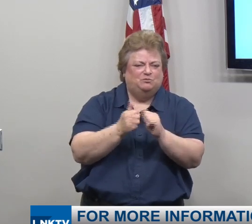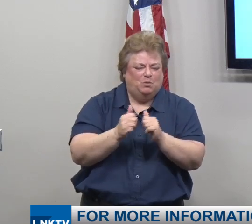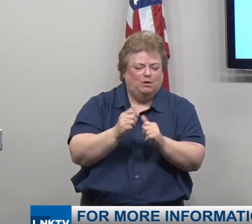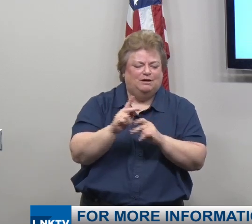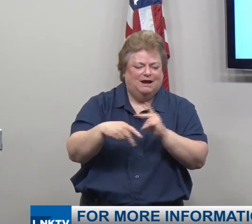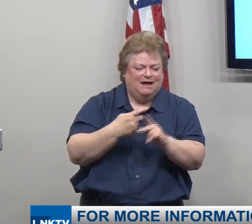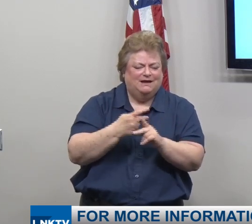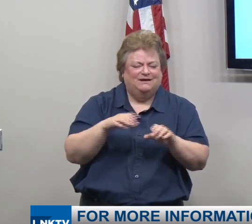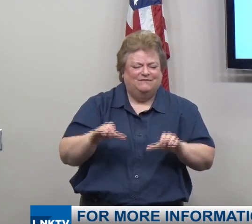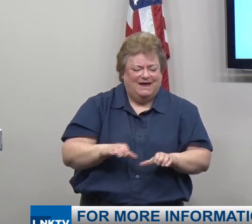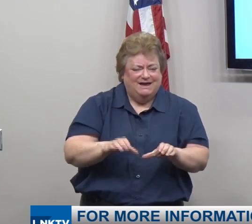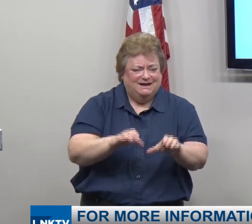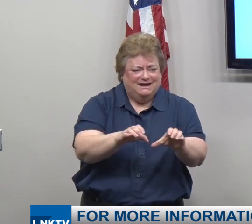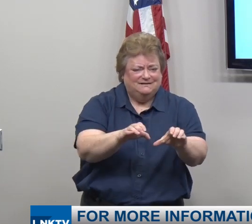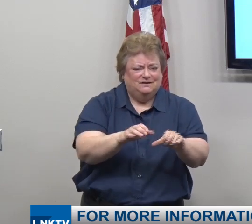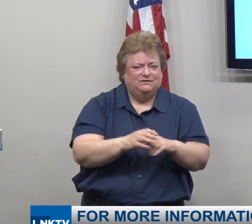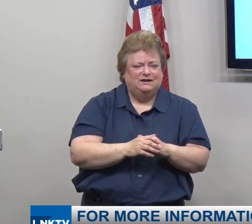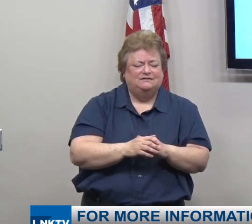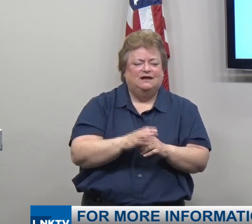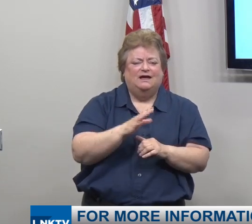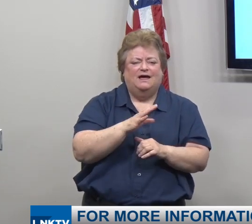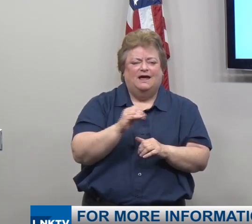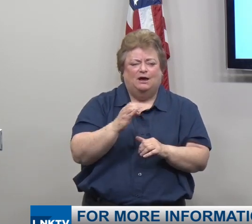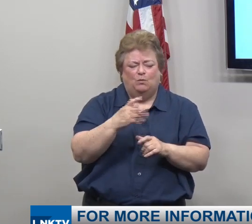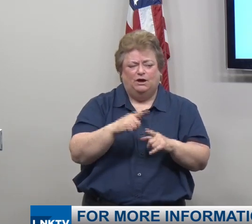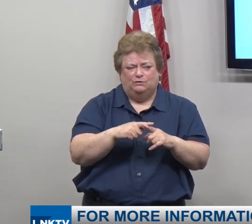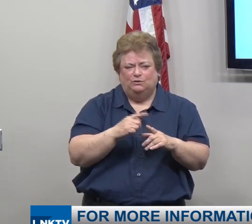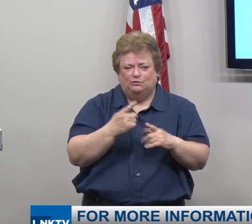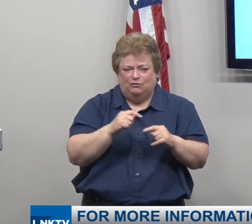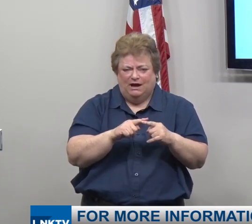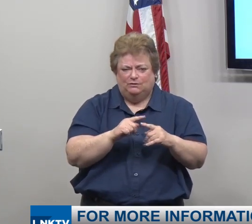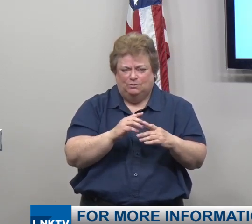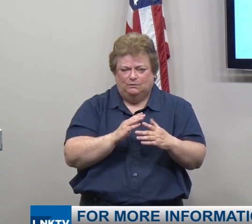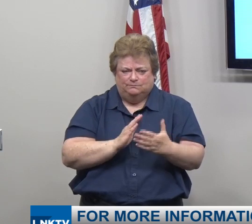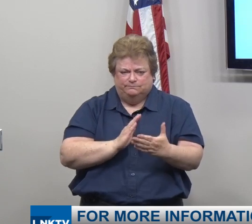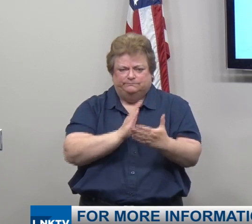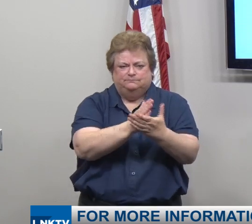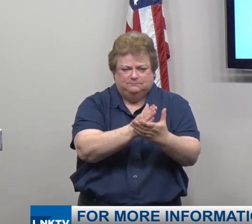activities and discouraging that type of play.